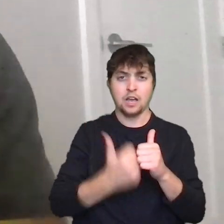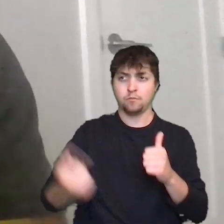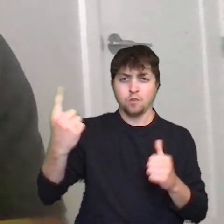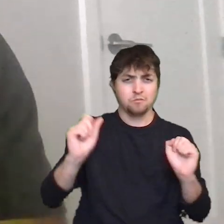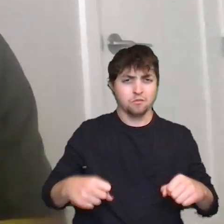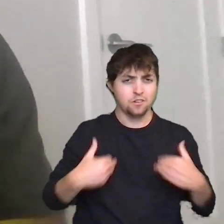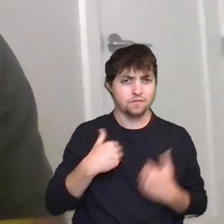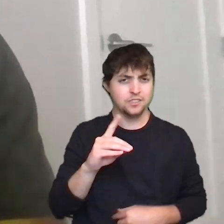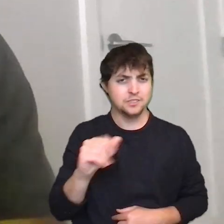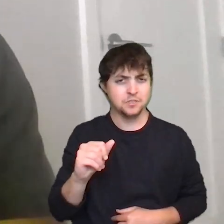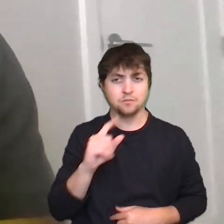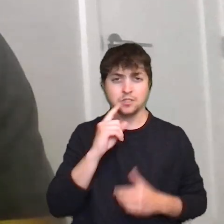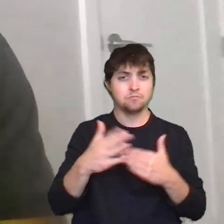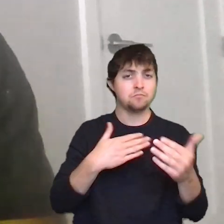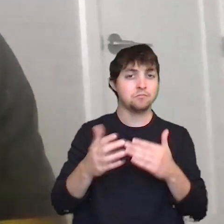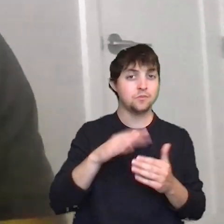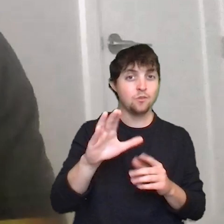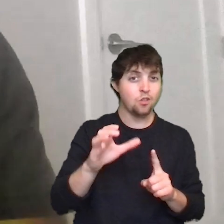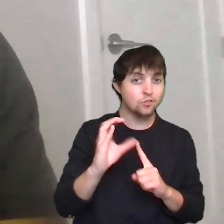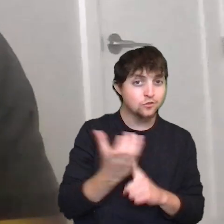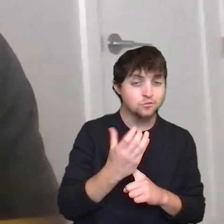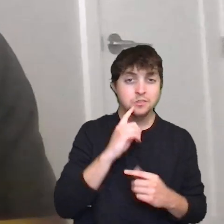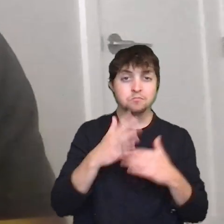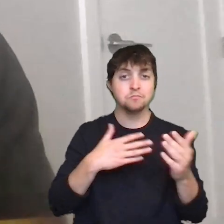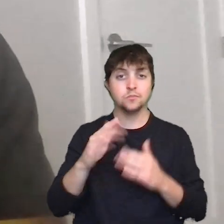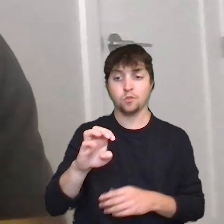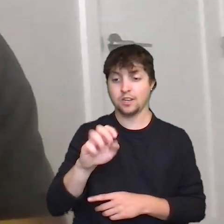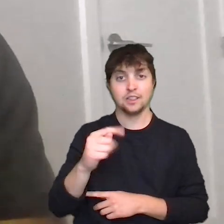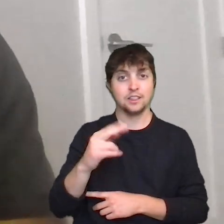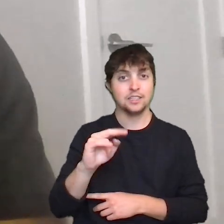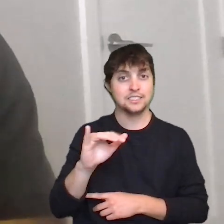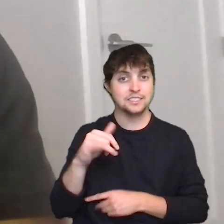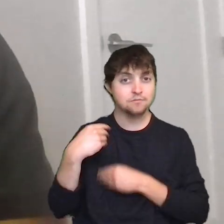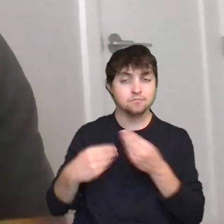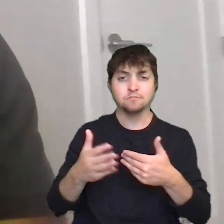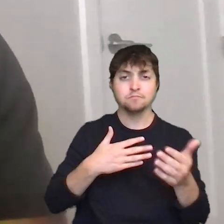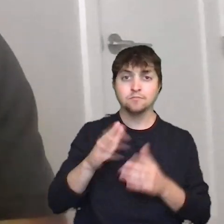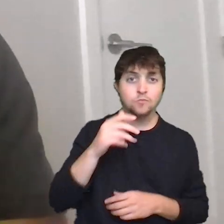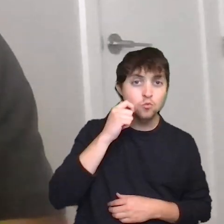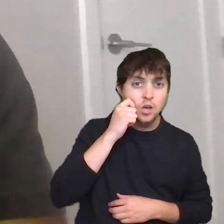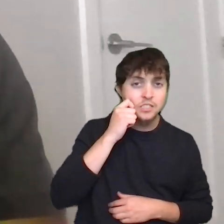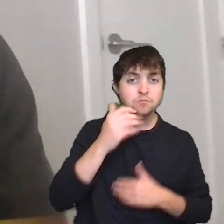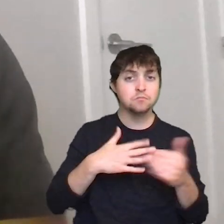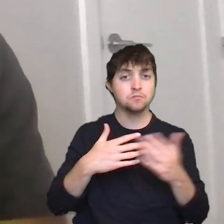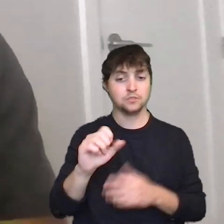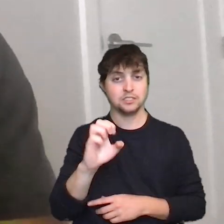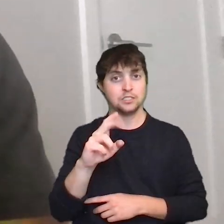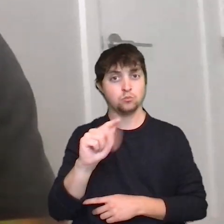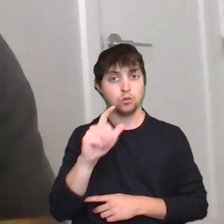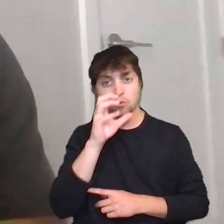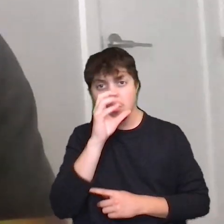a disability. It doesn't matter your culture, it doesn't matter your ethnicity, it doesn't matter your race, it doesn't matter your